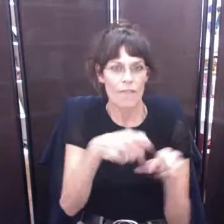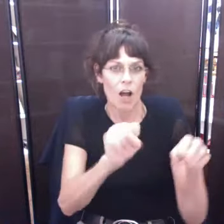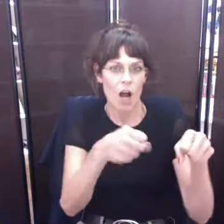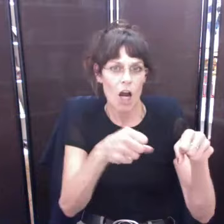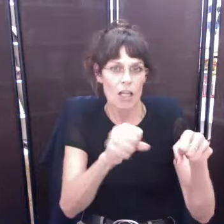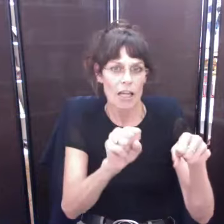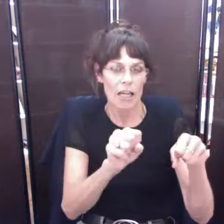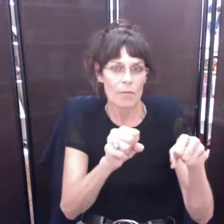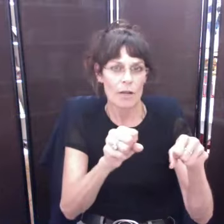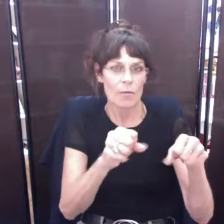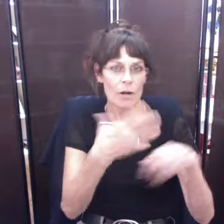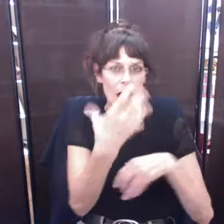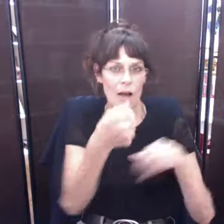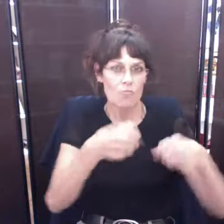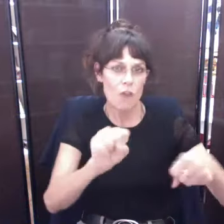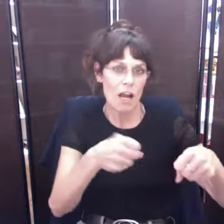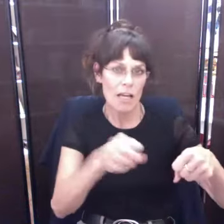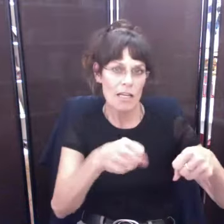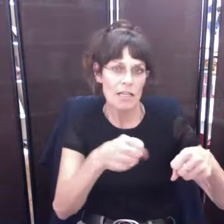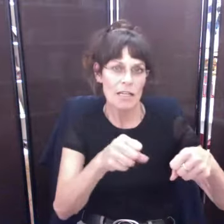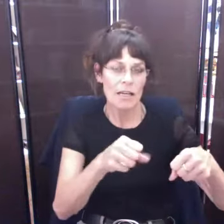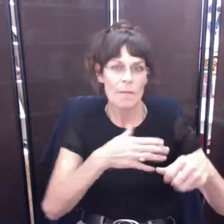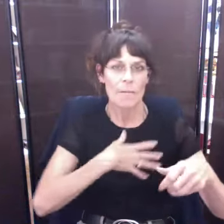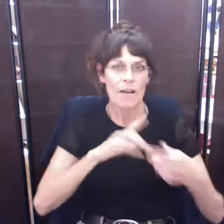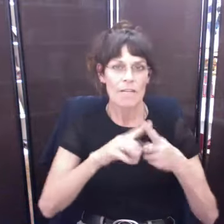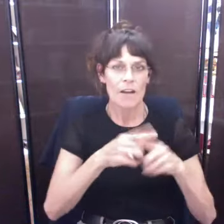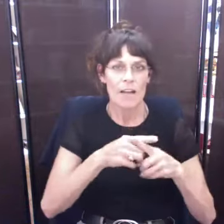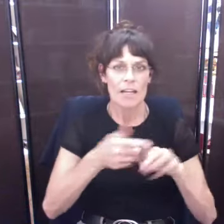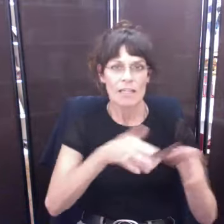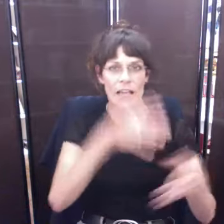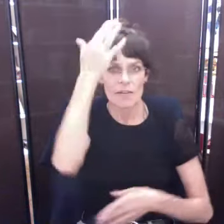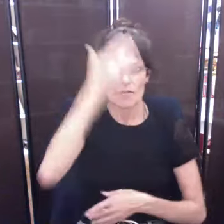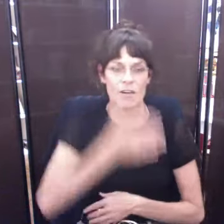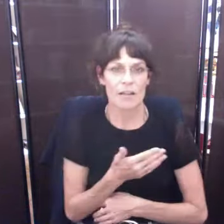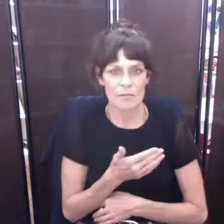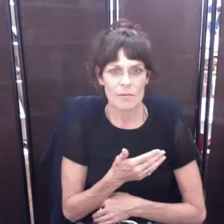ride. And one of my good friends died right in front of me. I rode with him as he was rolling.